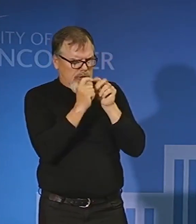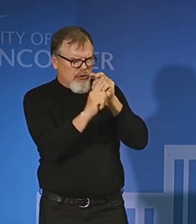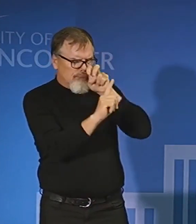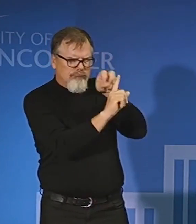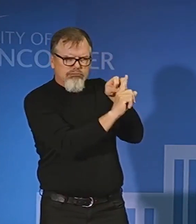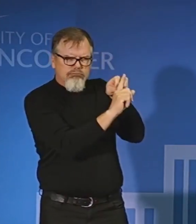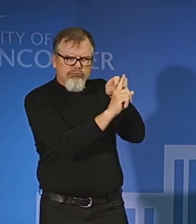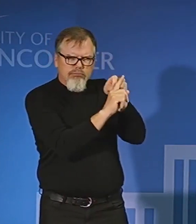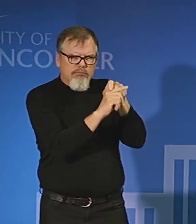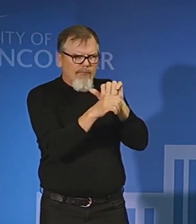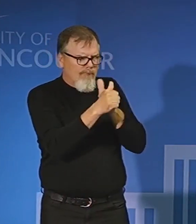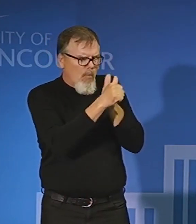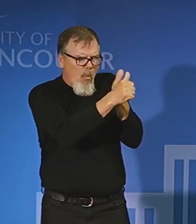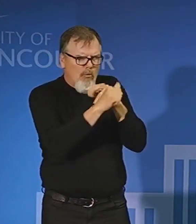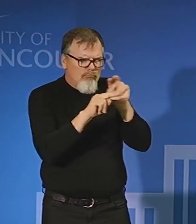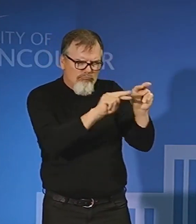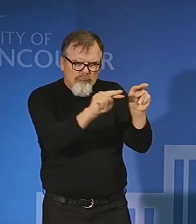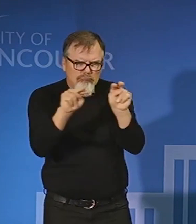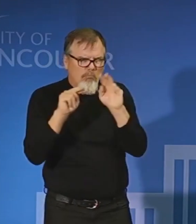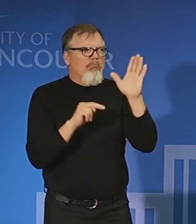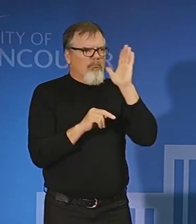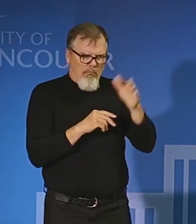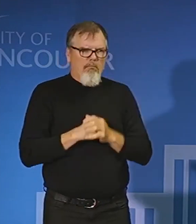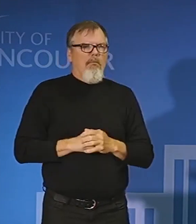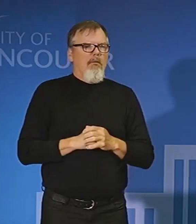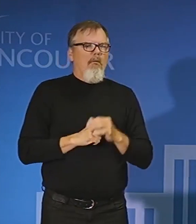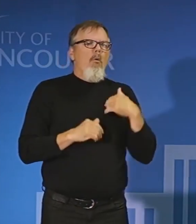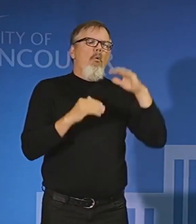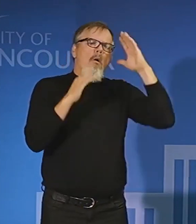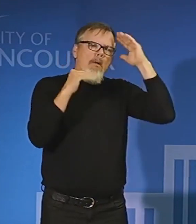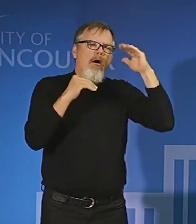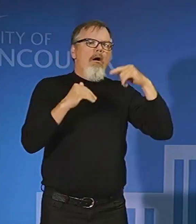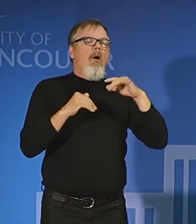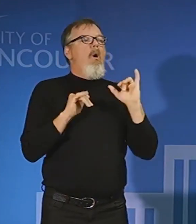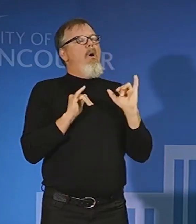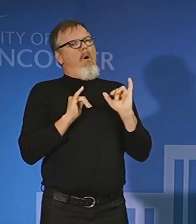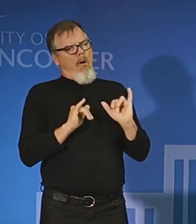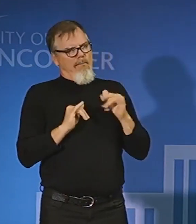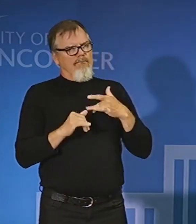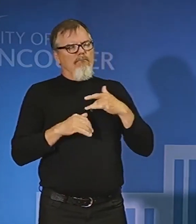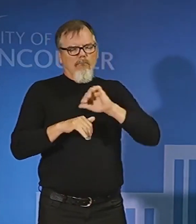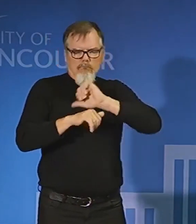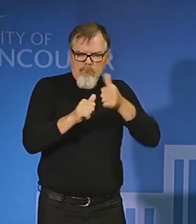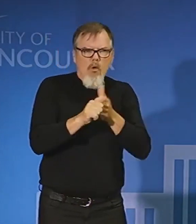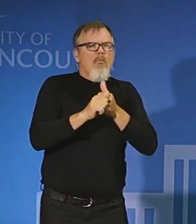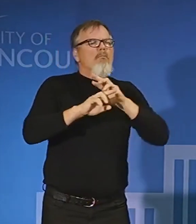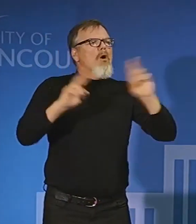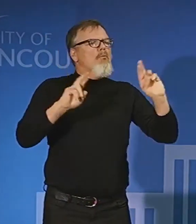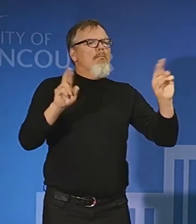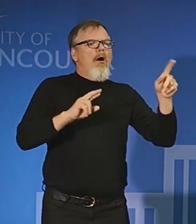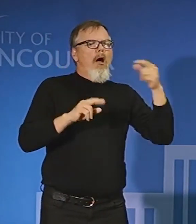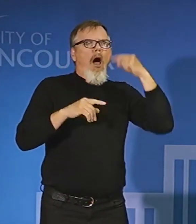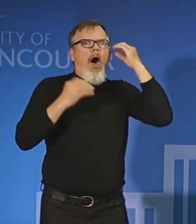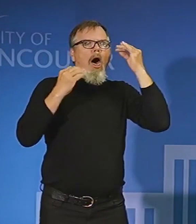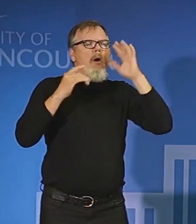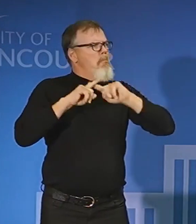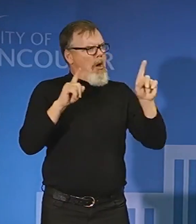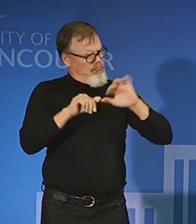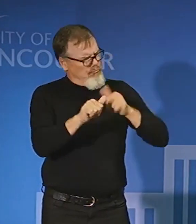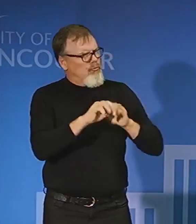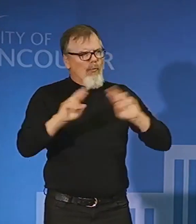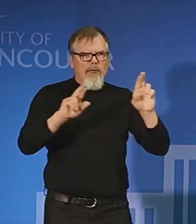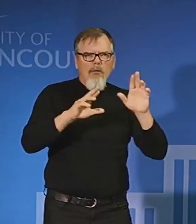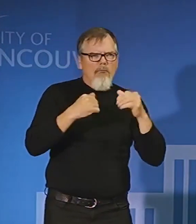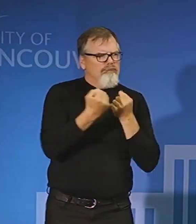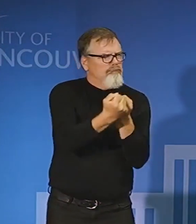up. So I'm hoping that will give some confidence to the public as we continue with our reopening. I really support the efforts of the city to try